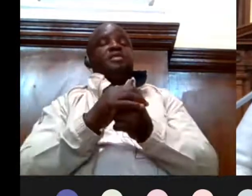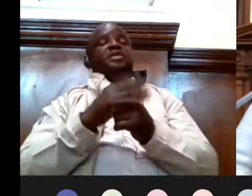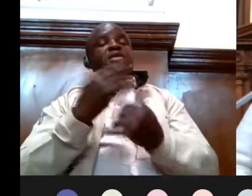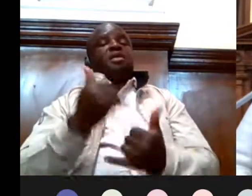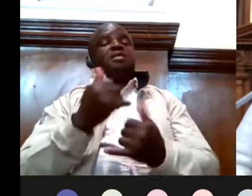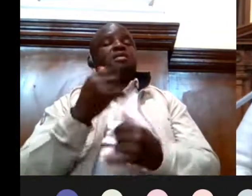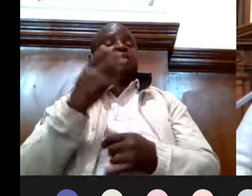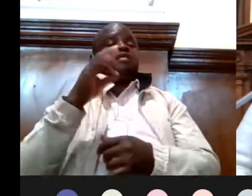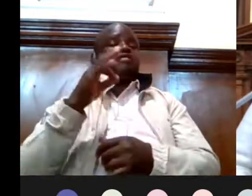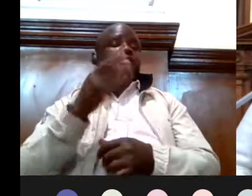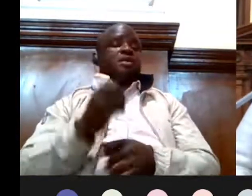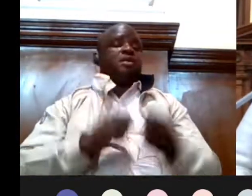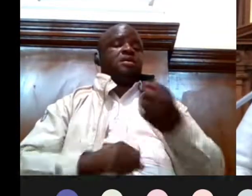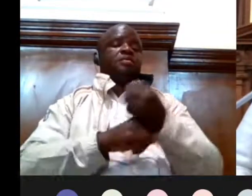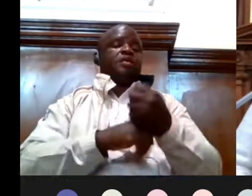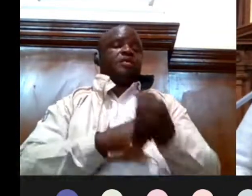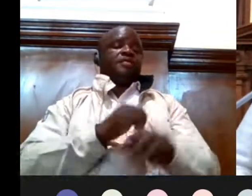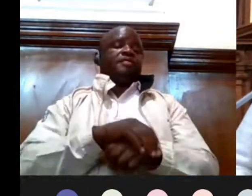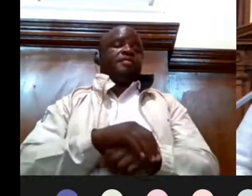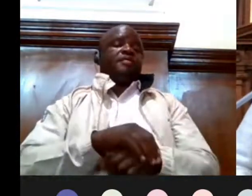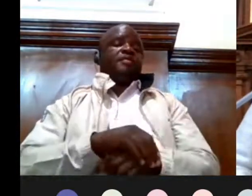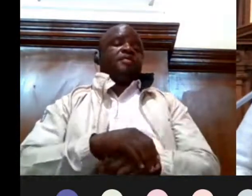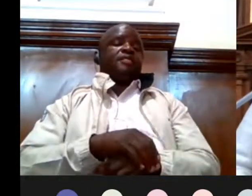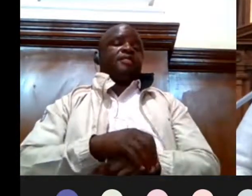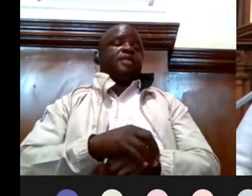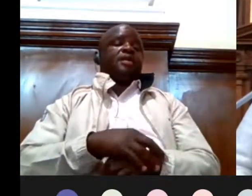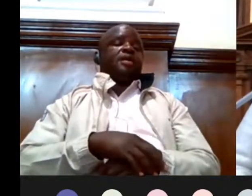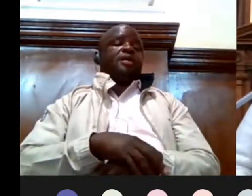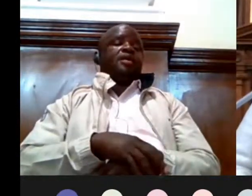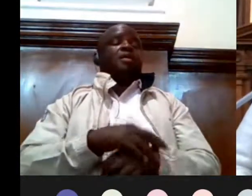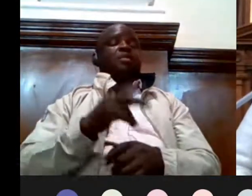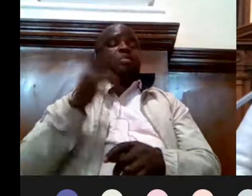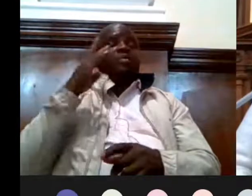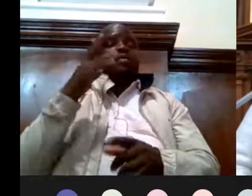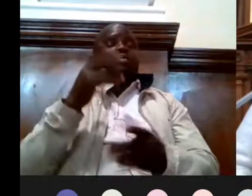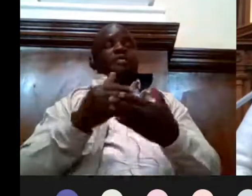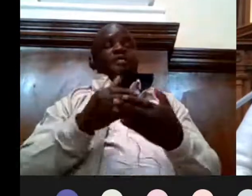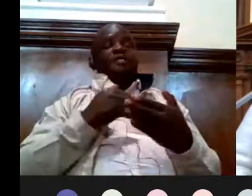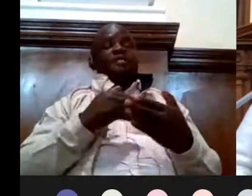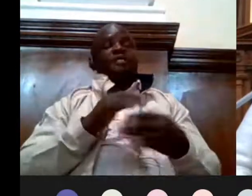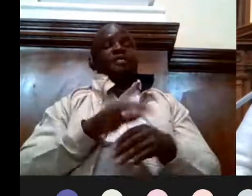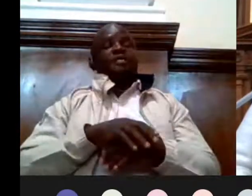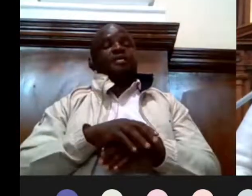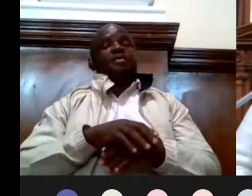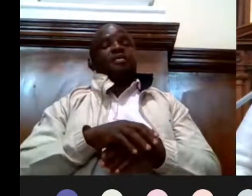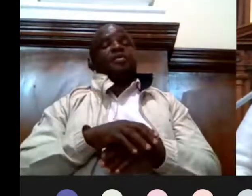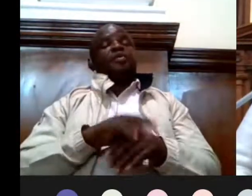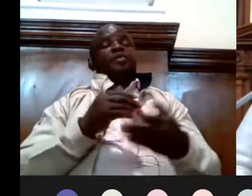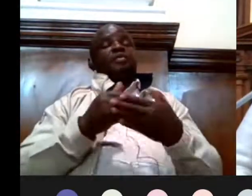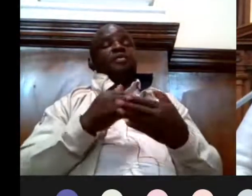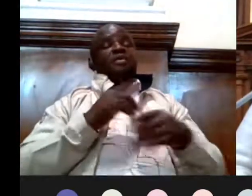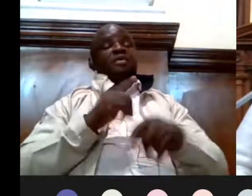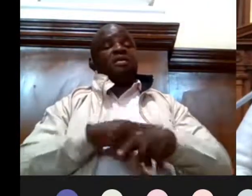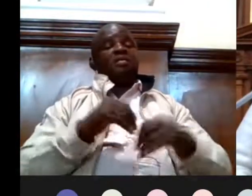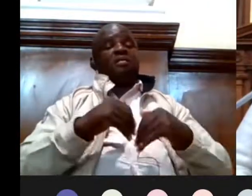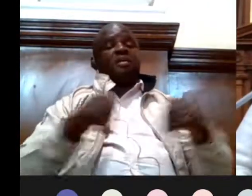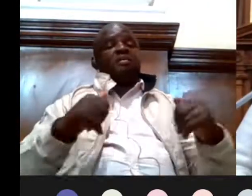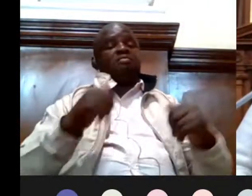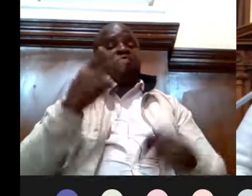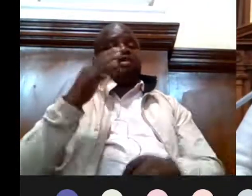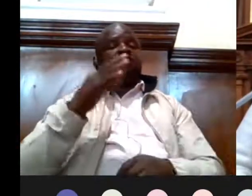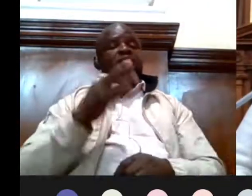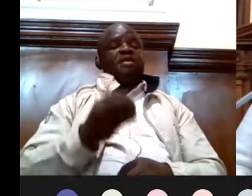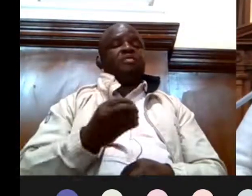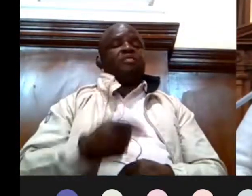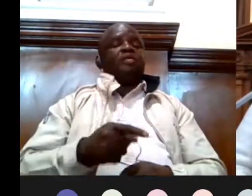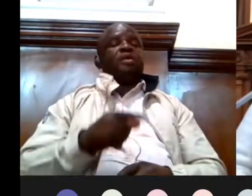supporting. We know in the previous, ka nako ya apartheid, mmuso o no bua just